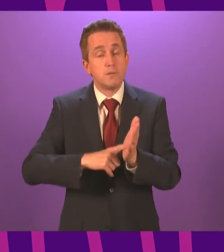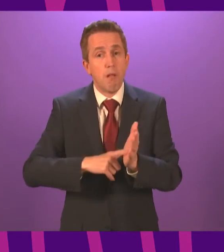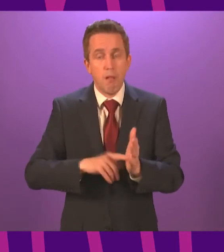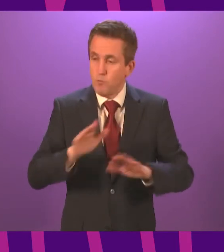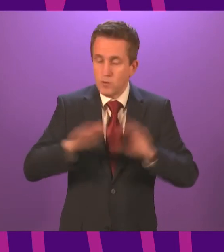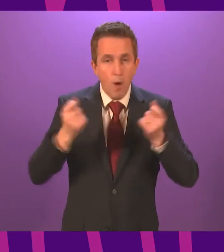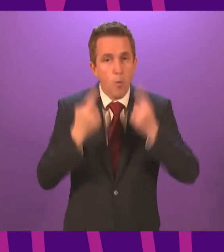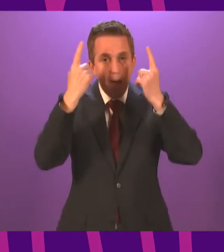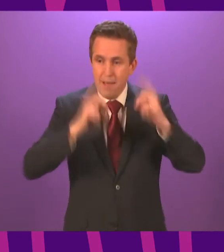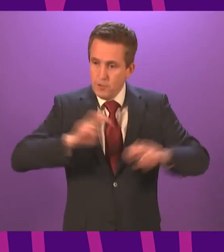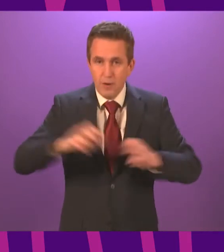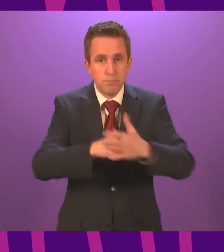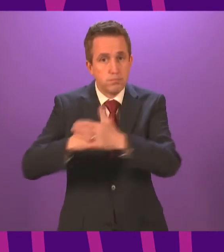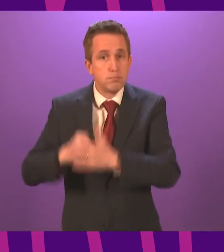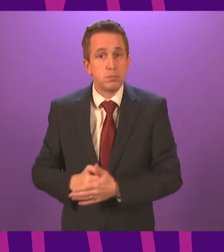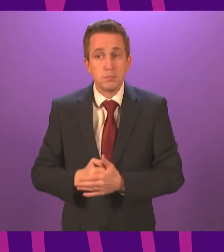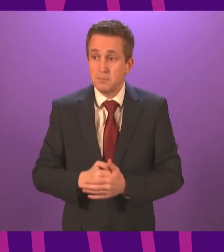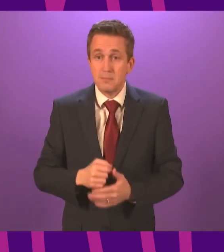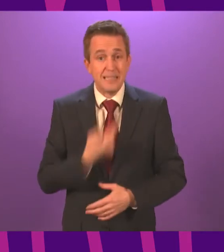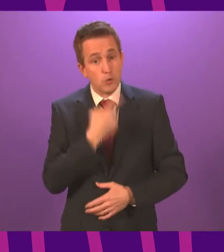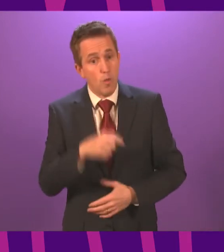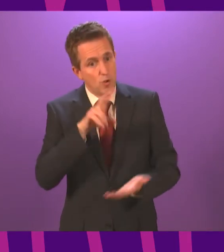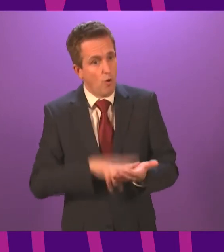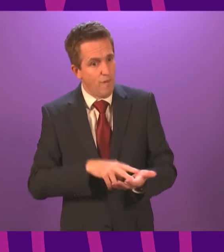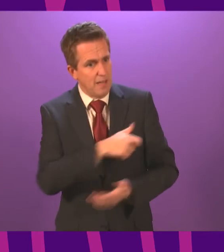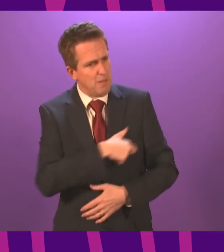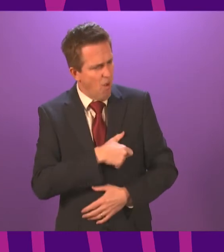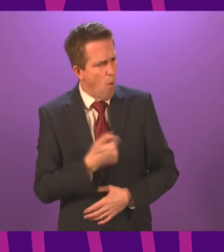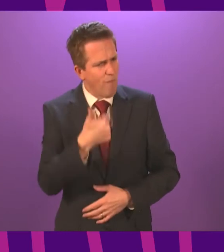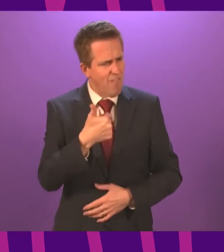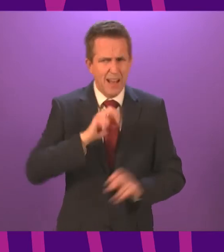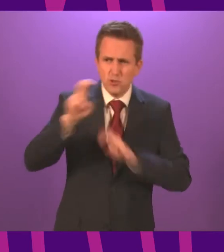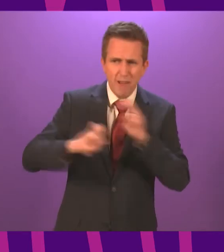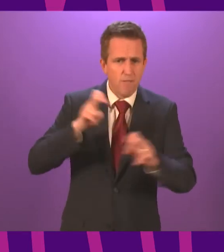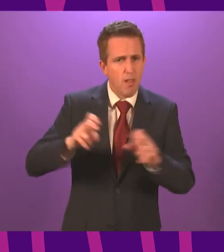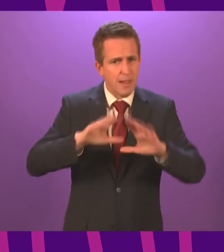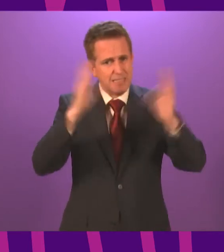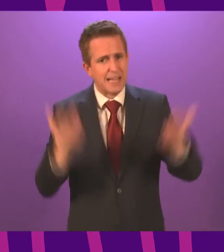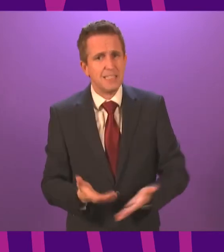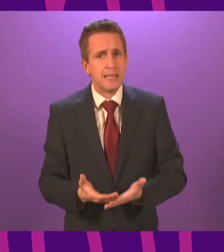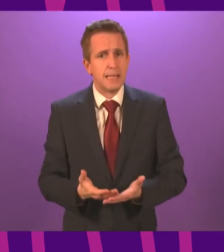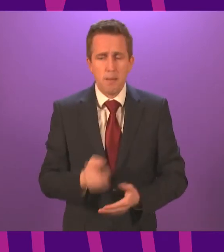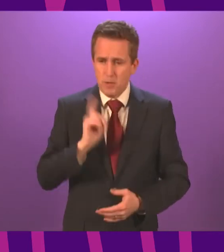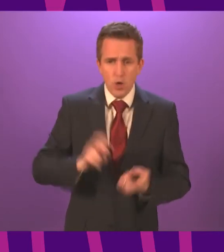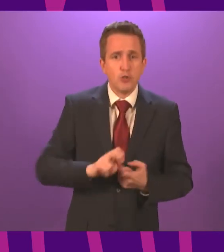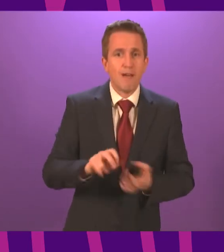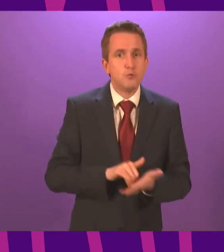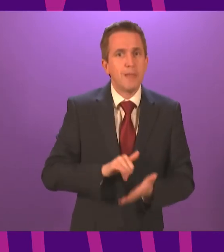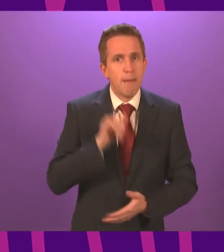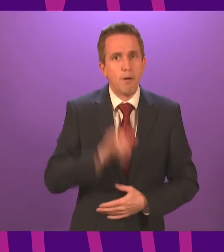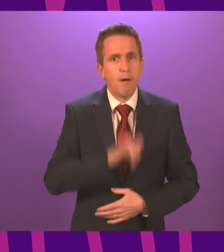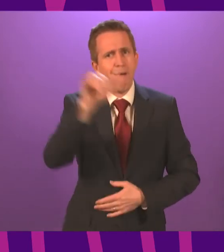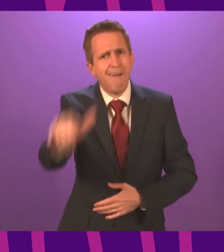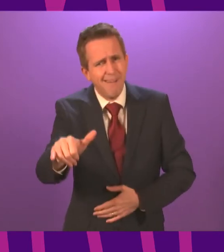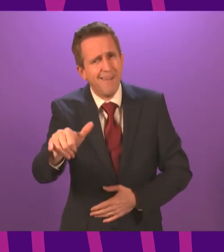travel regulations would mean, telling the COVID committee that you can undertake international travel, but you just can't travel to the airport to do so. Even a